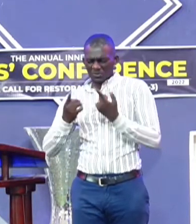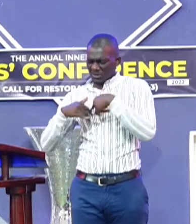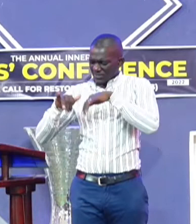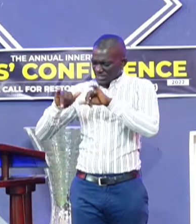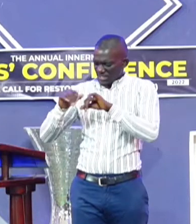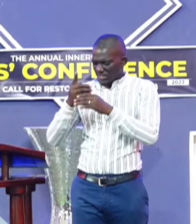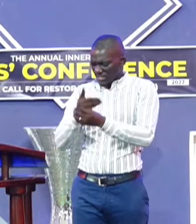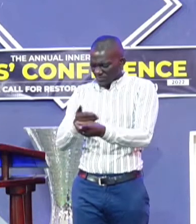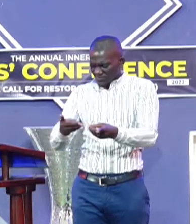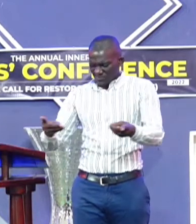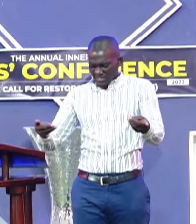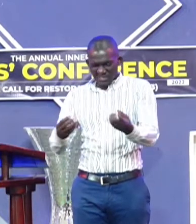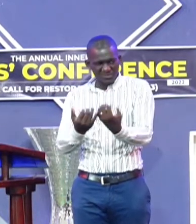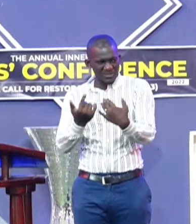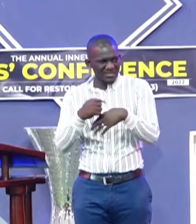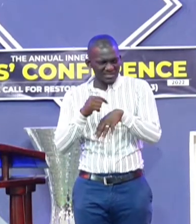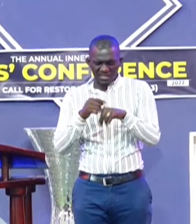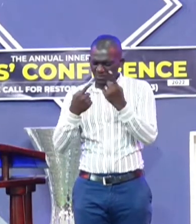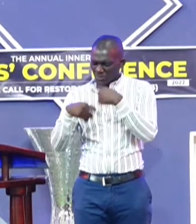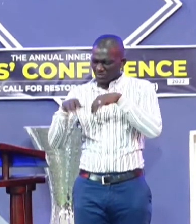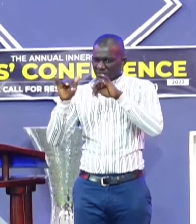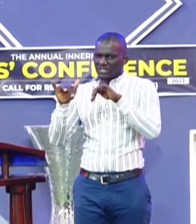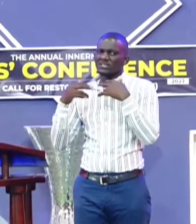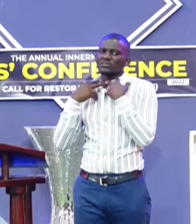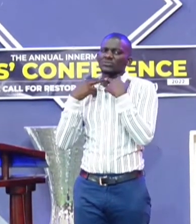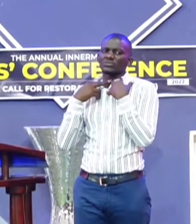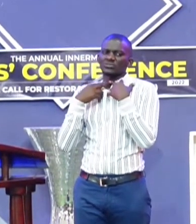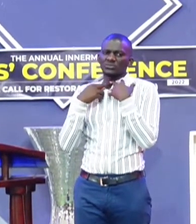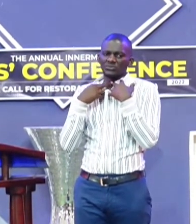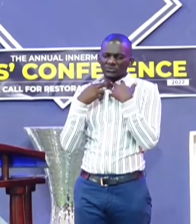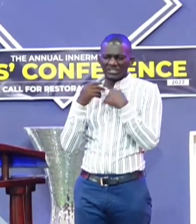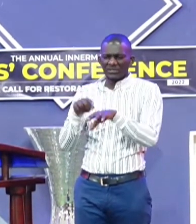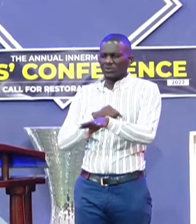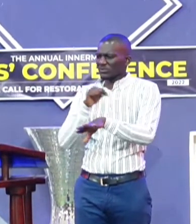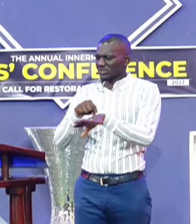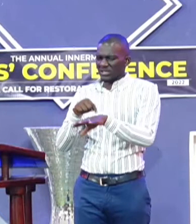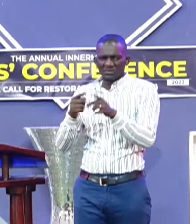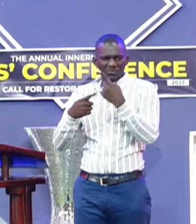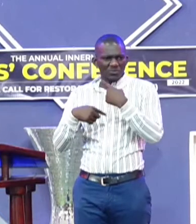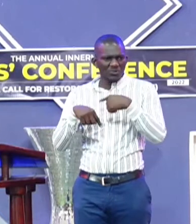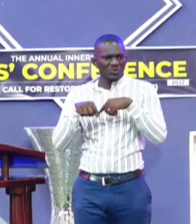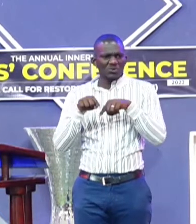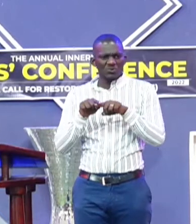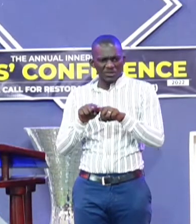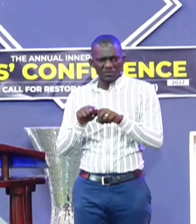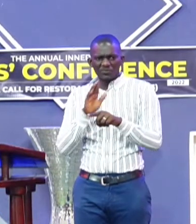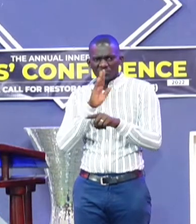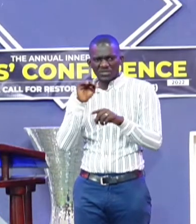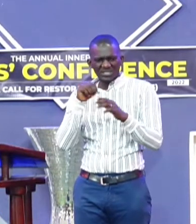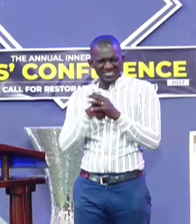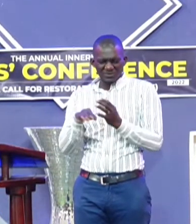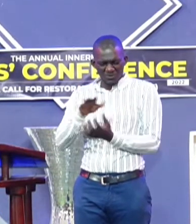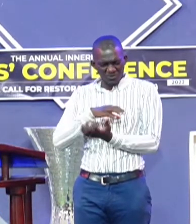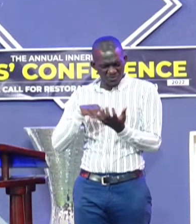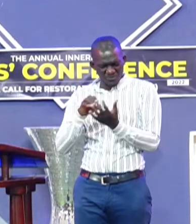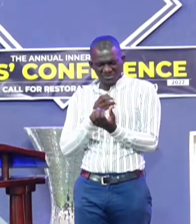presence, we've been in a wilderness for a while. We've been in bondage for a time. We've been in confusion